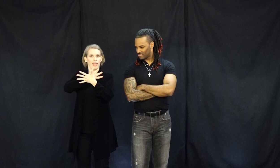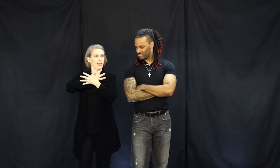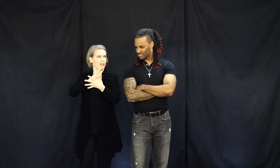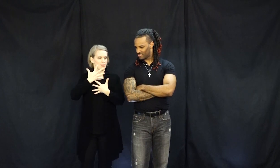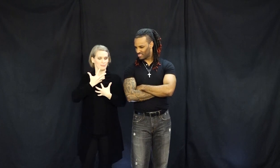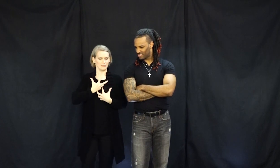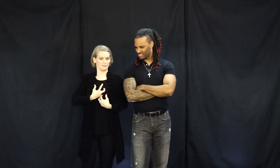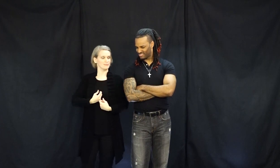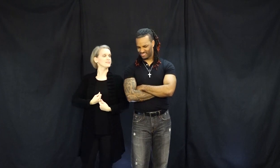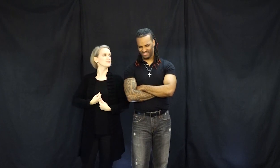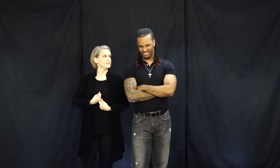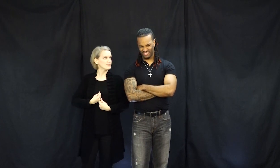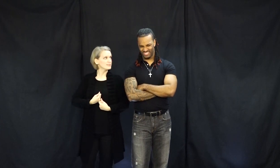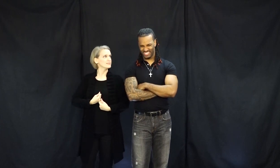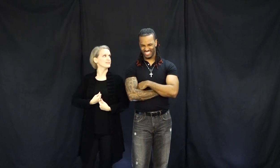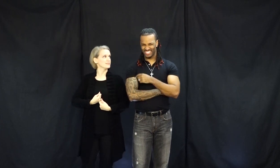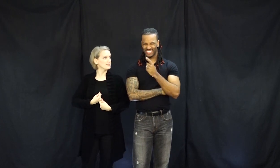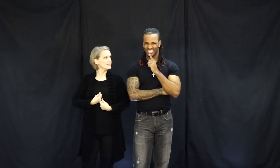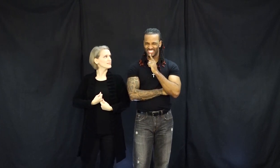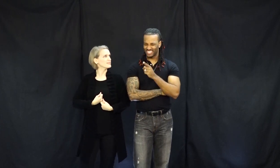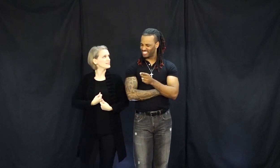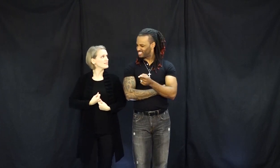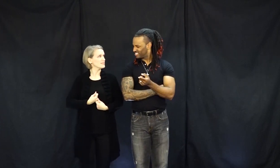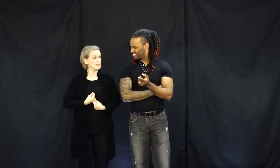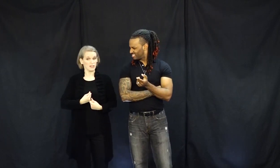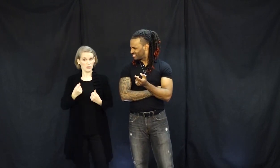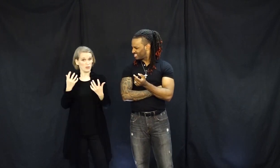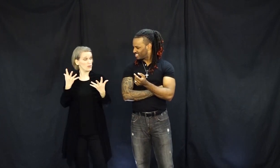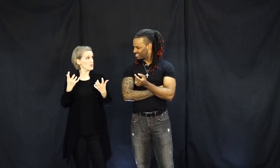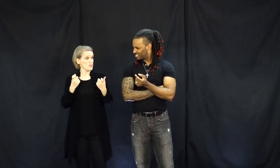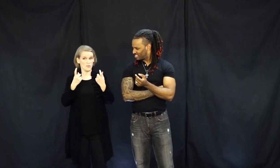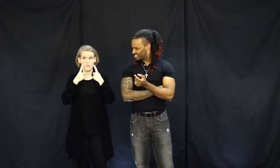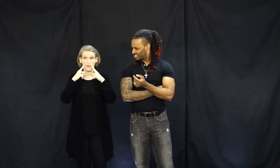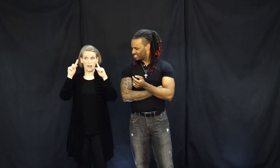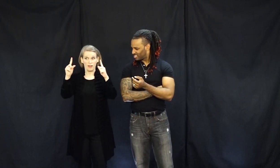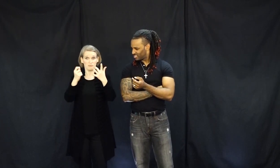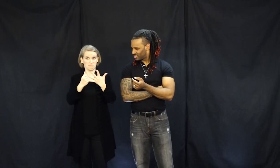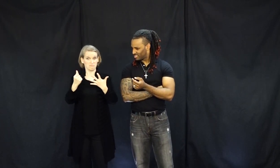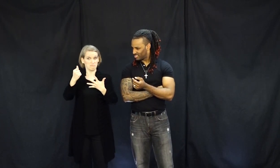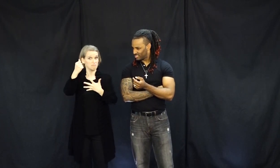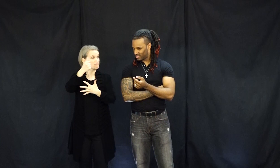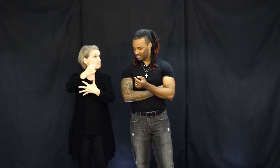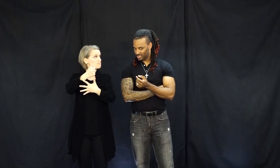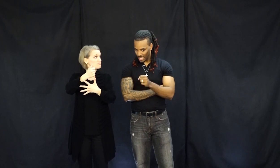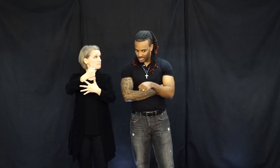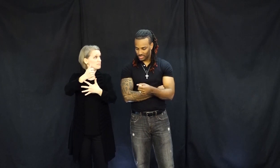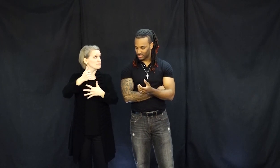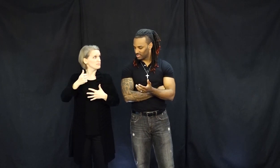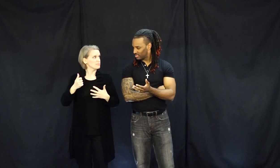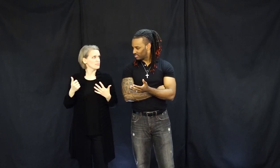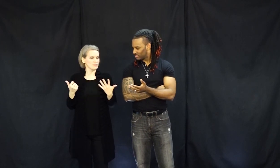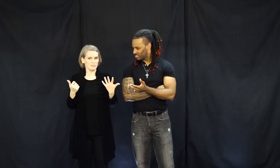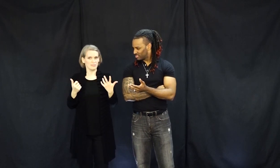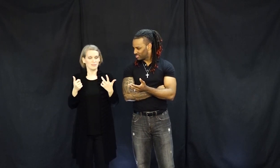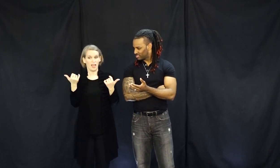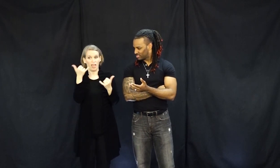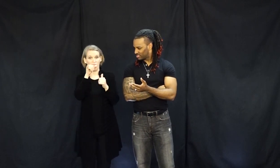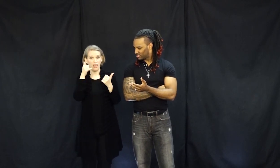for. You can't be serious. You wanna get ahead. Yes. Fools who run